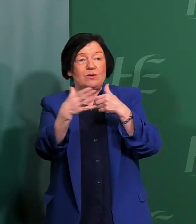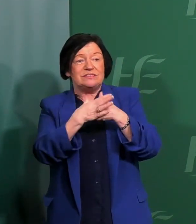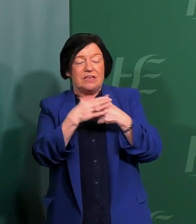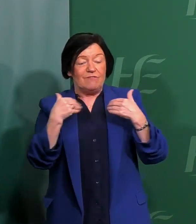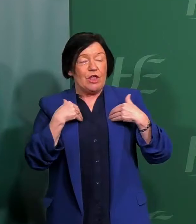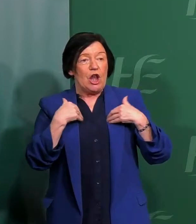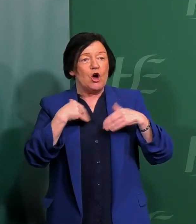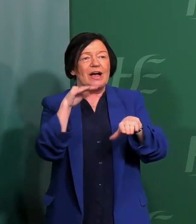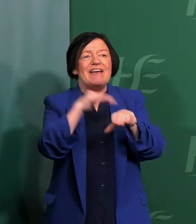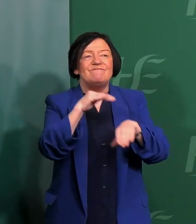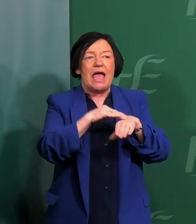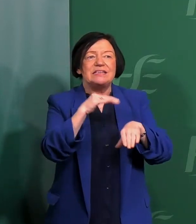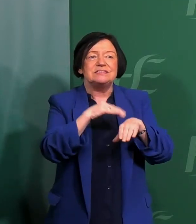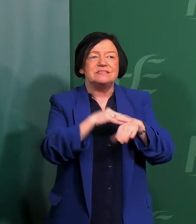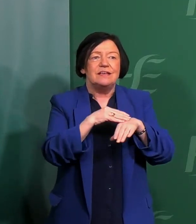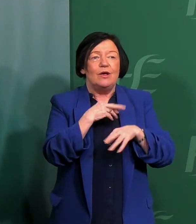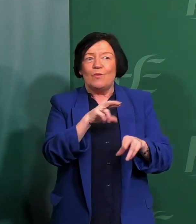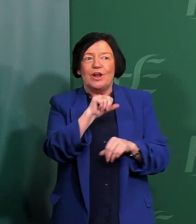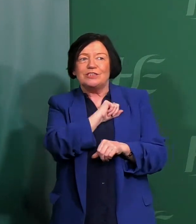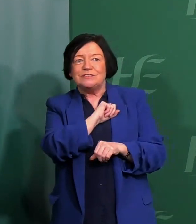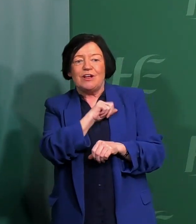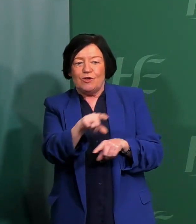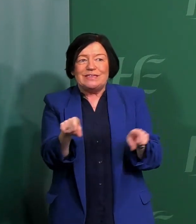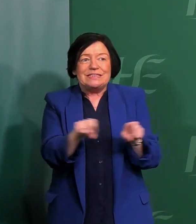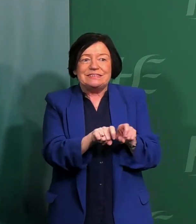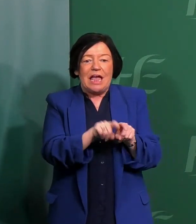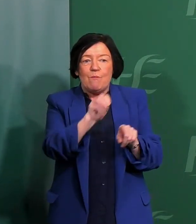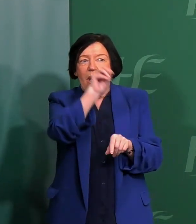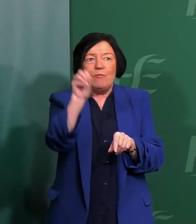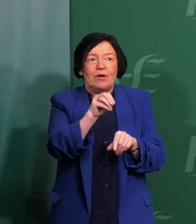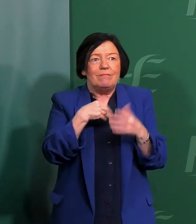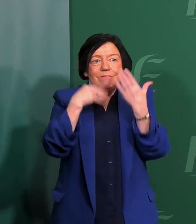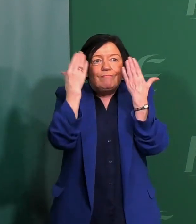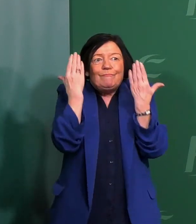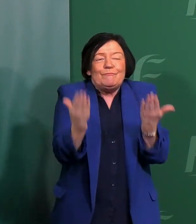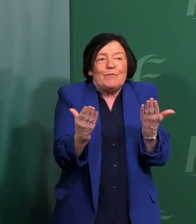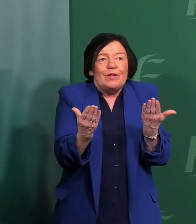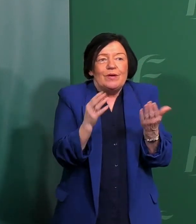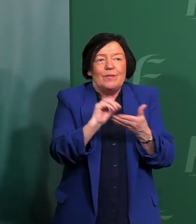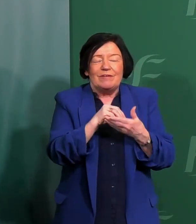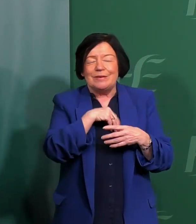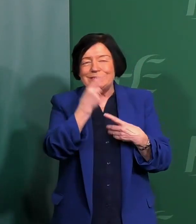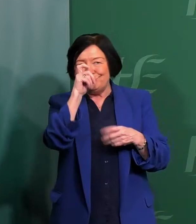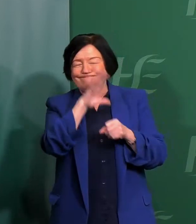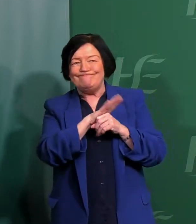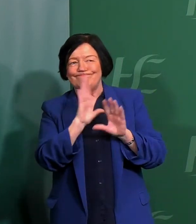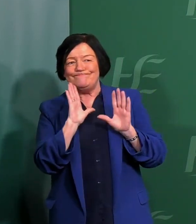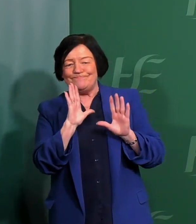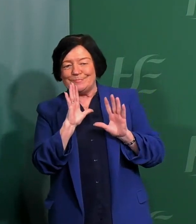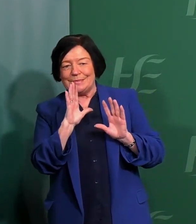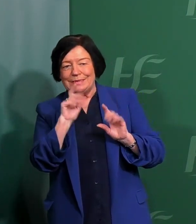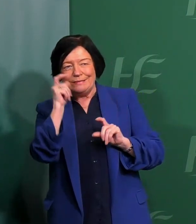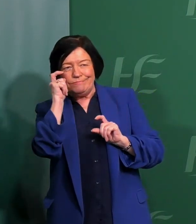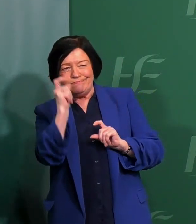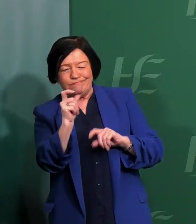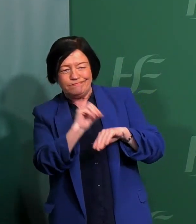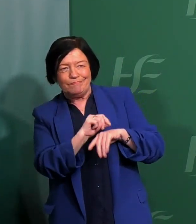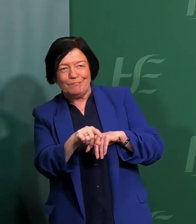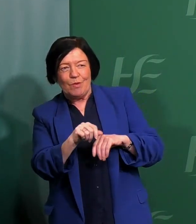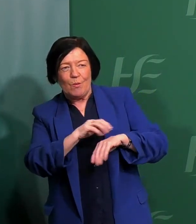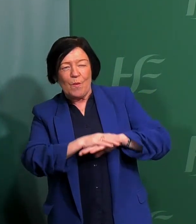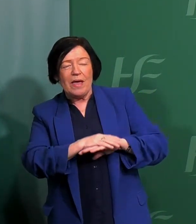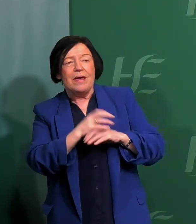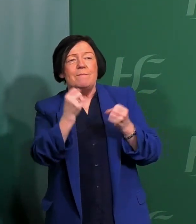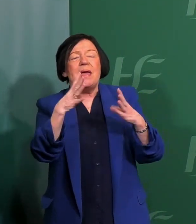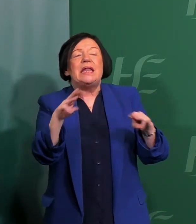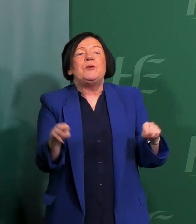lung effects of this virus. We're not certain if that will be the same. Obviously, we have to be very cautious and watch that space.